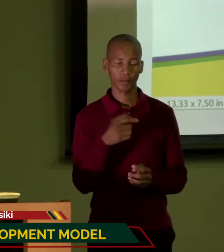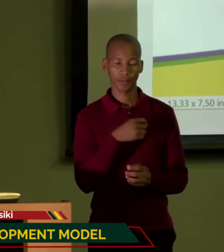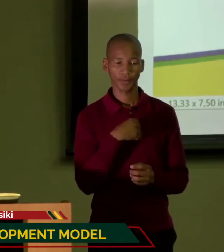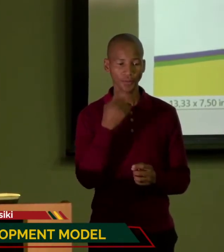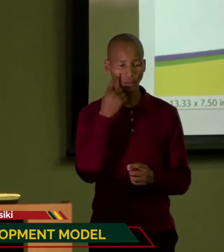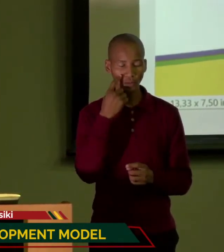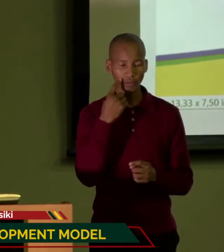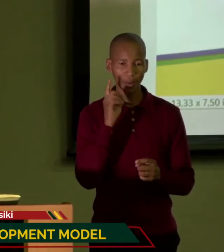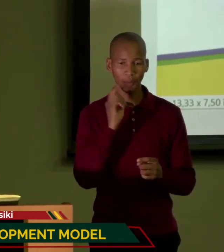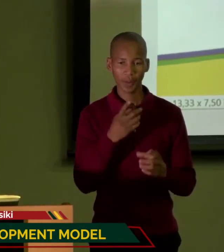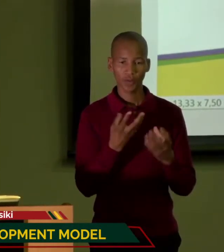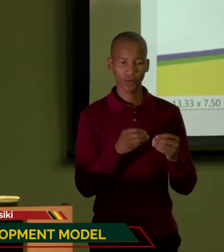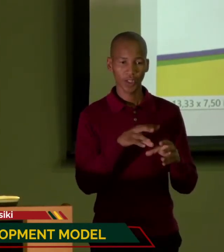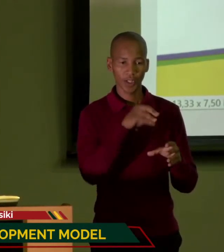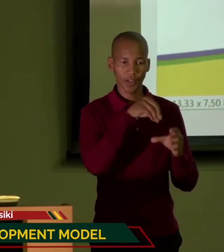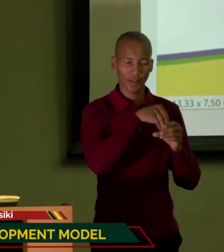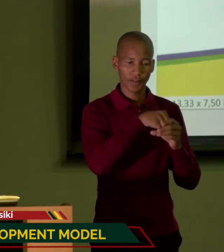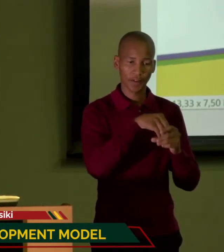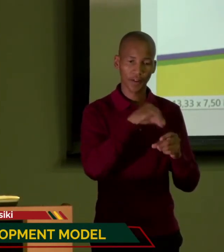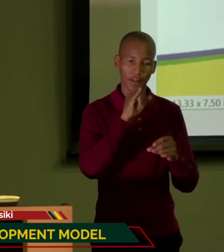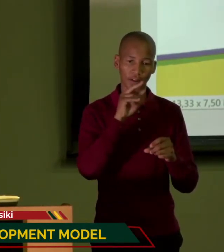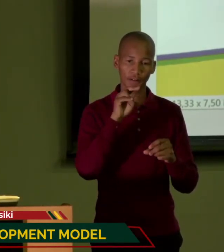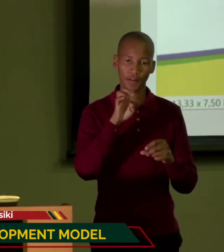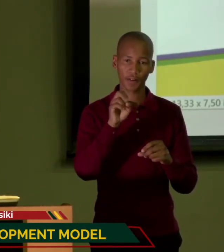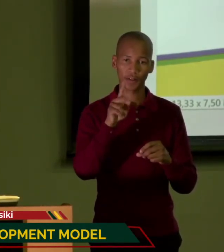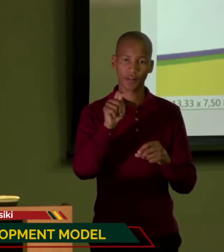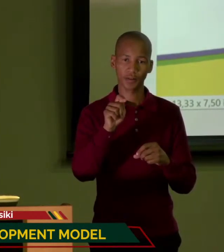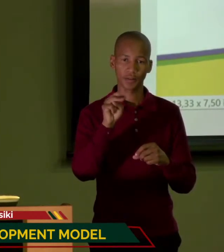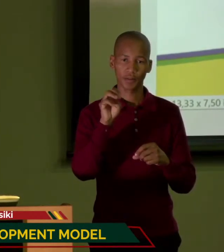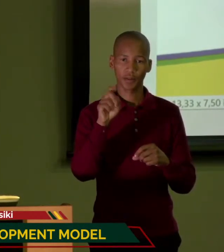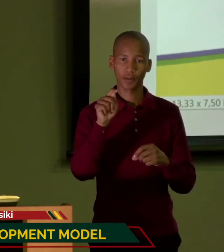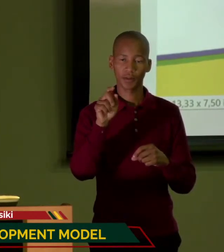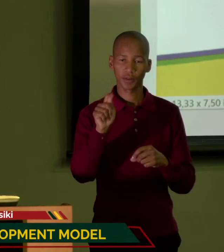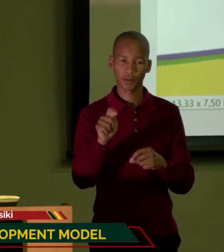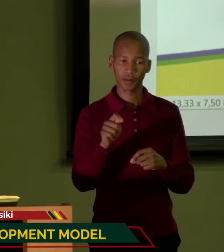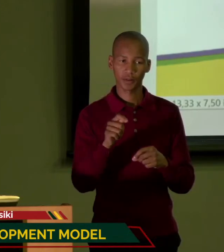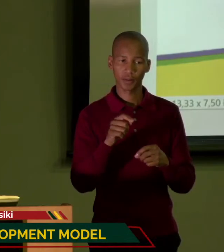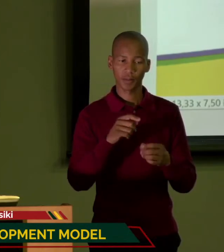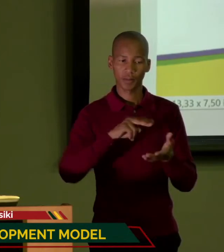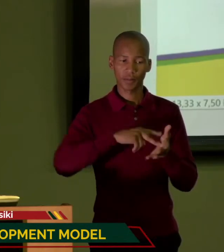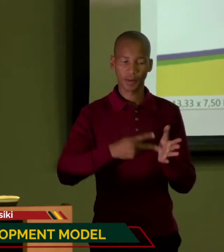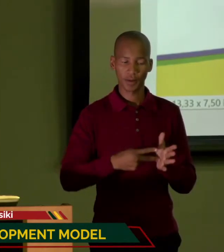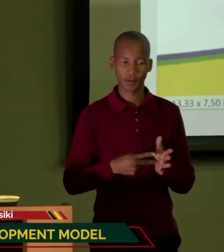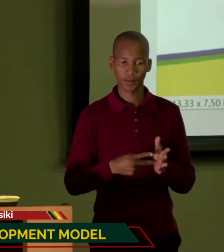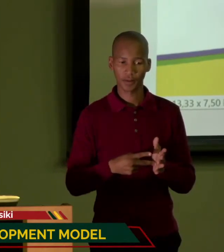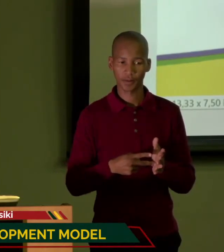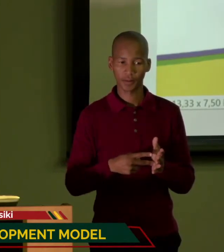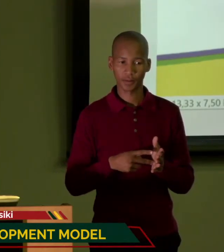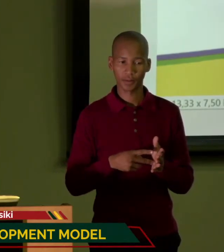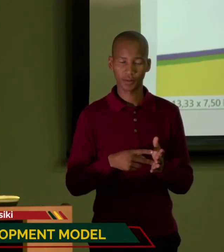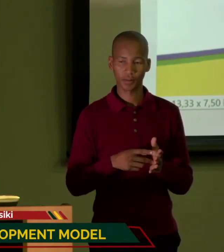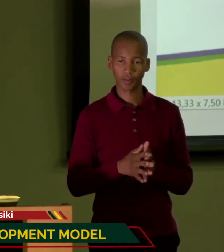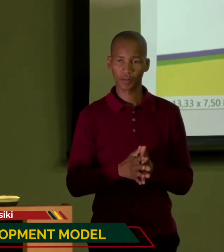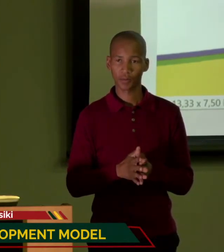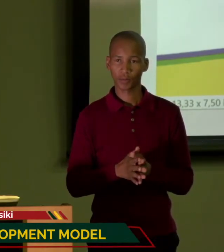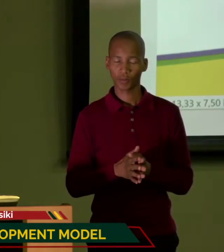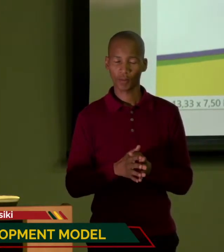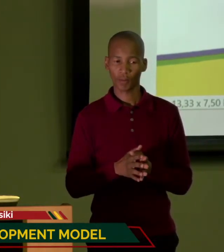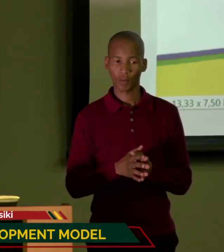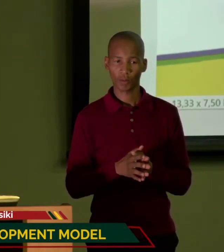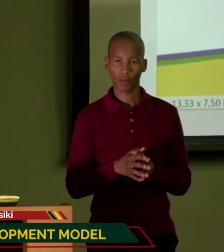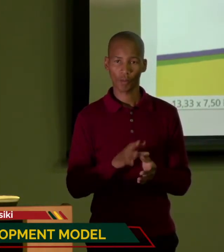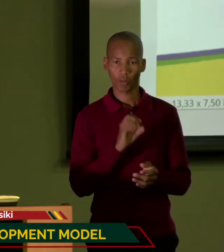fair apho on the waste economy sasitargete the waste economy sifuna